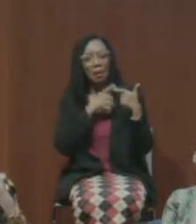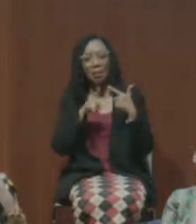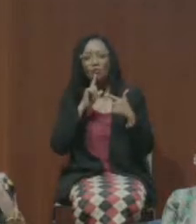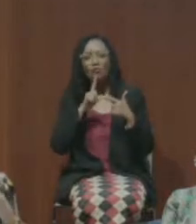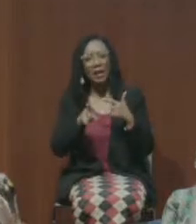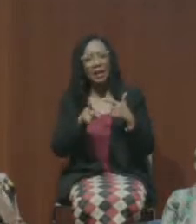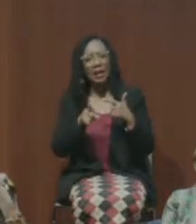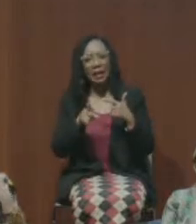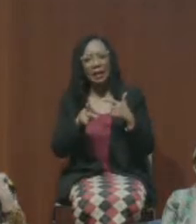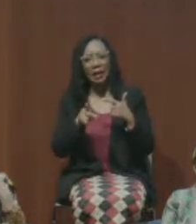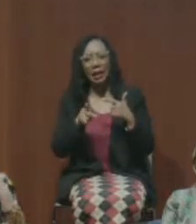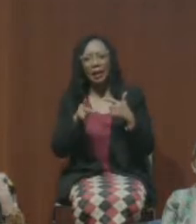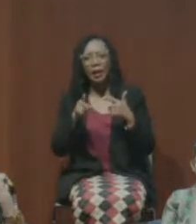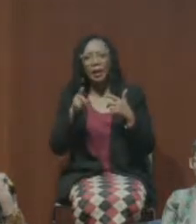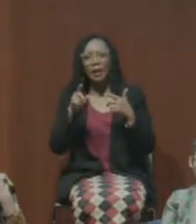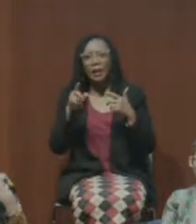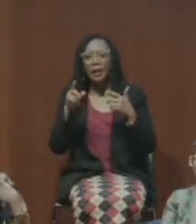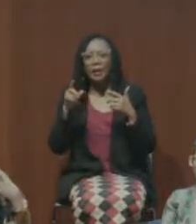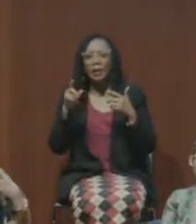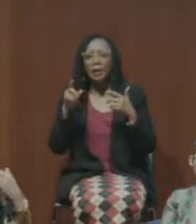really putting